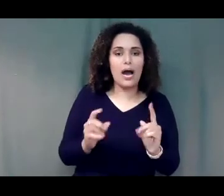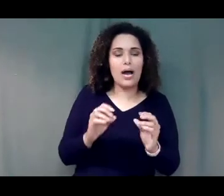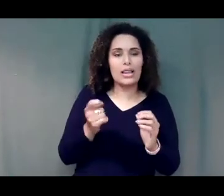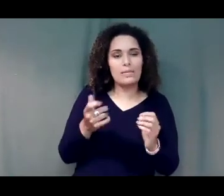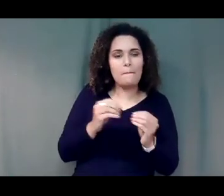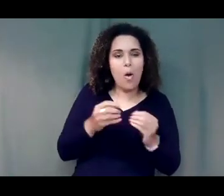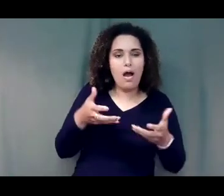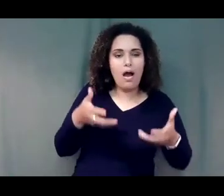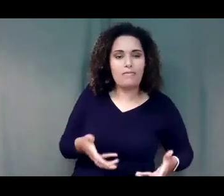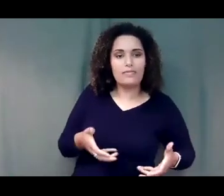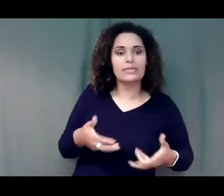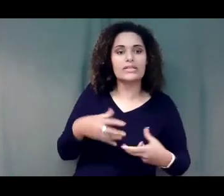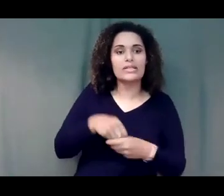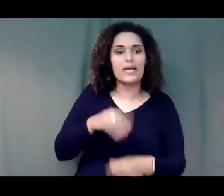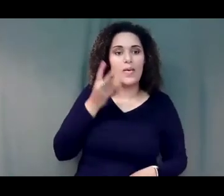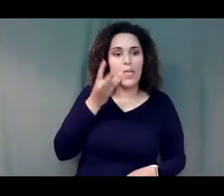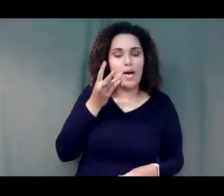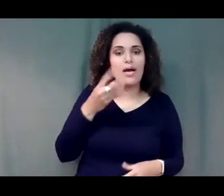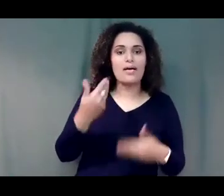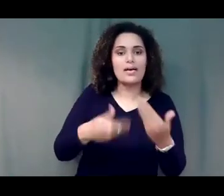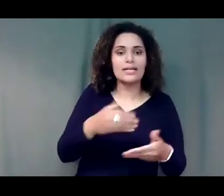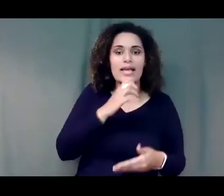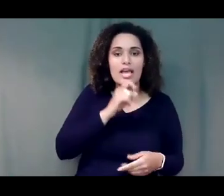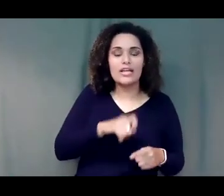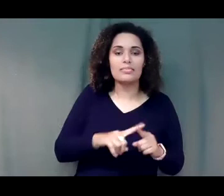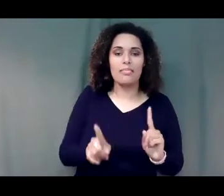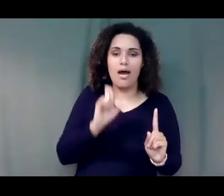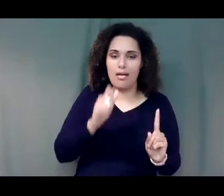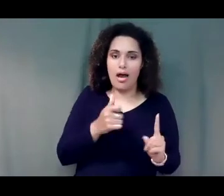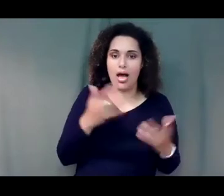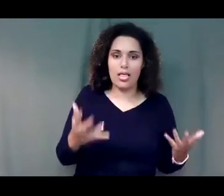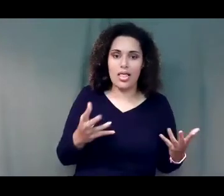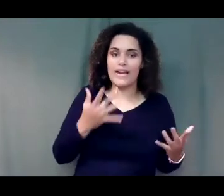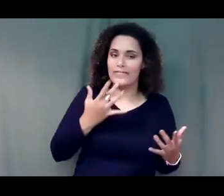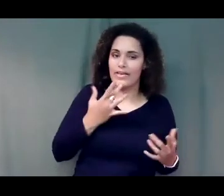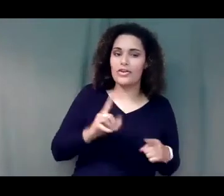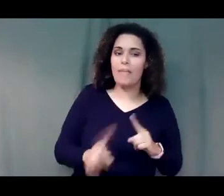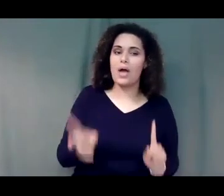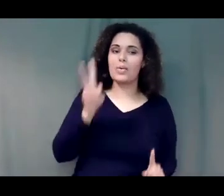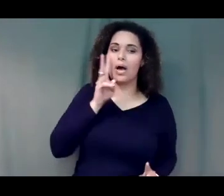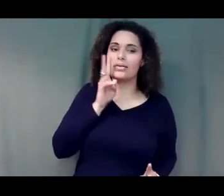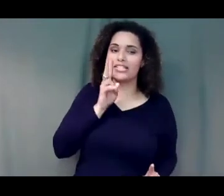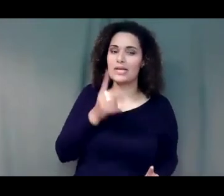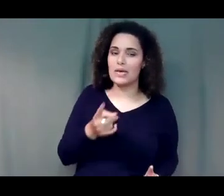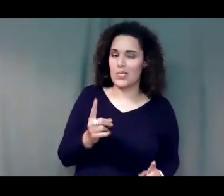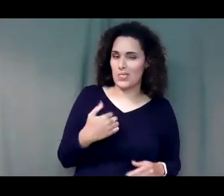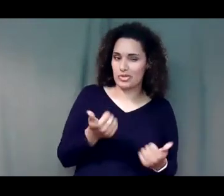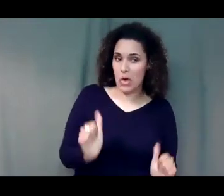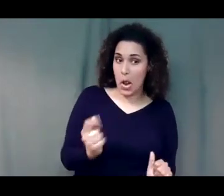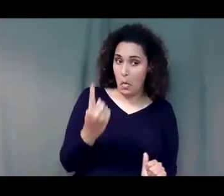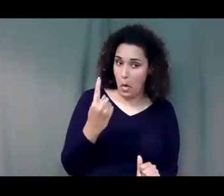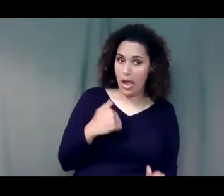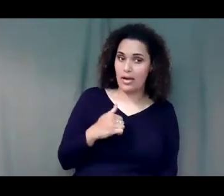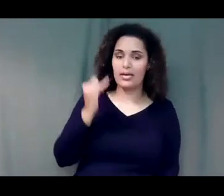wine, even as a barrel ages, but you're not going to have a lot of flavor. So it'll be interesting. We just used one to see what it does to the Viognier. So if you see